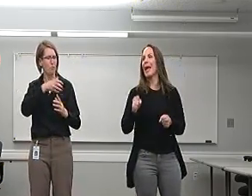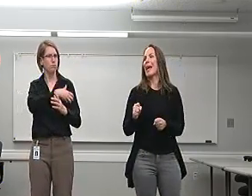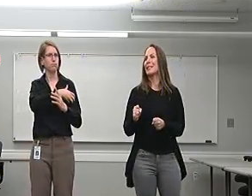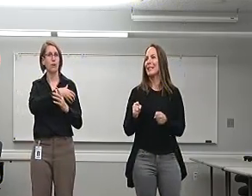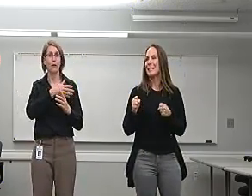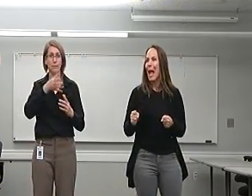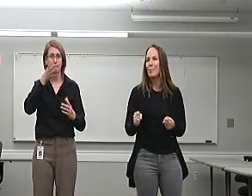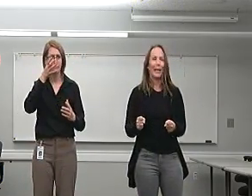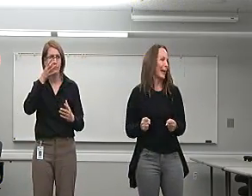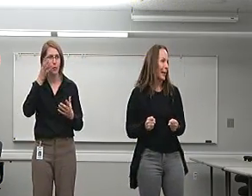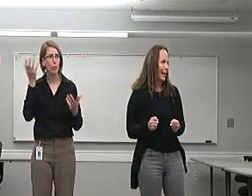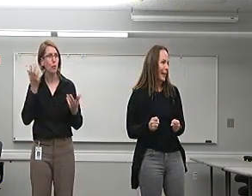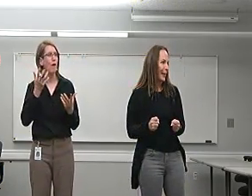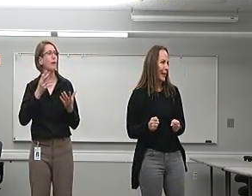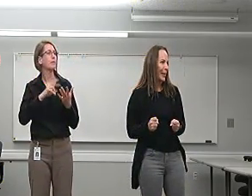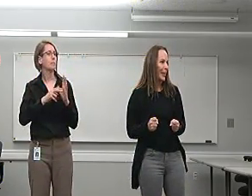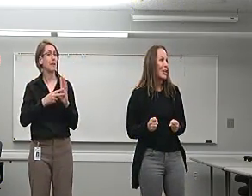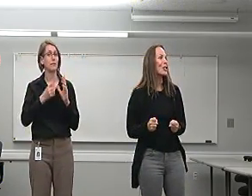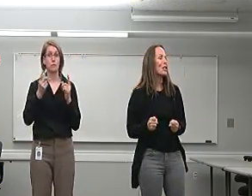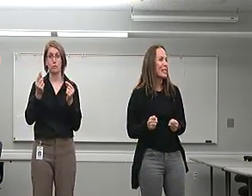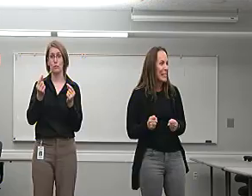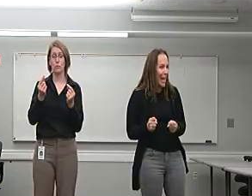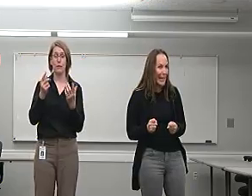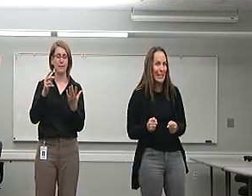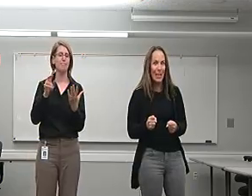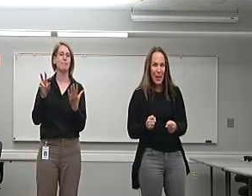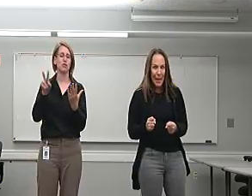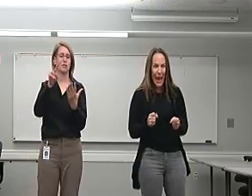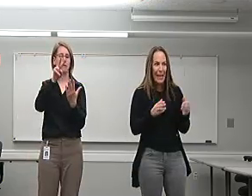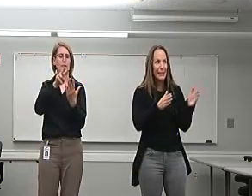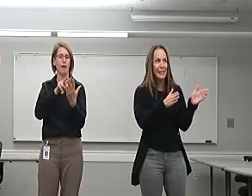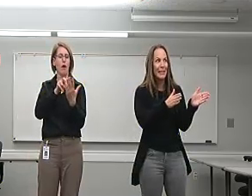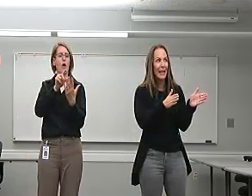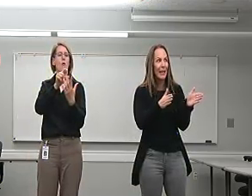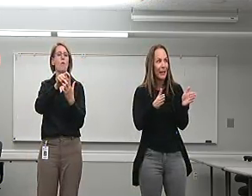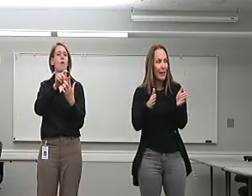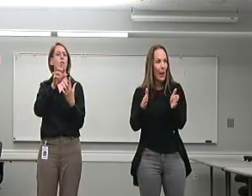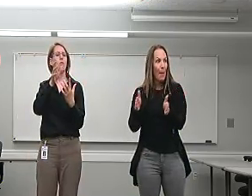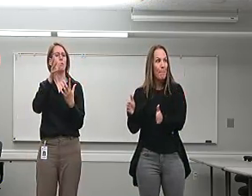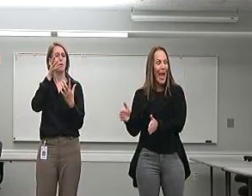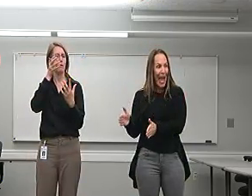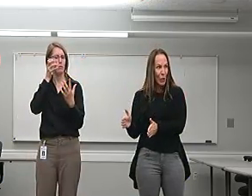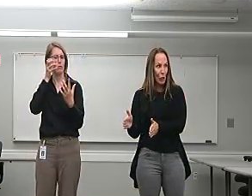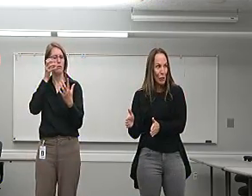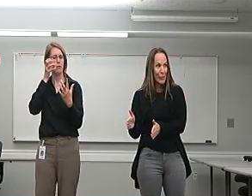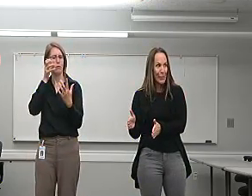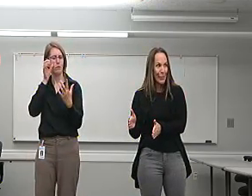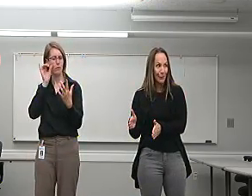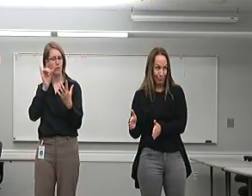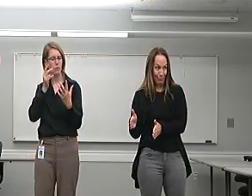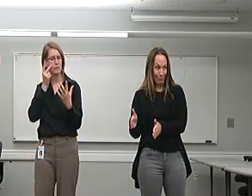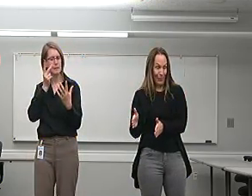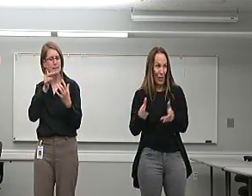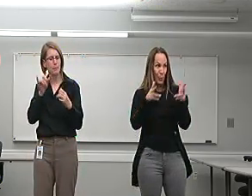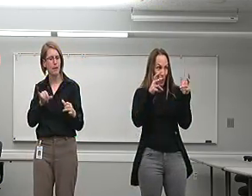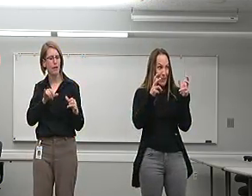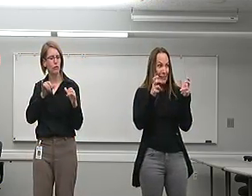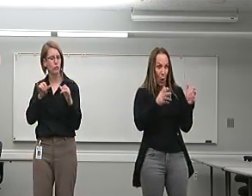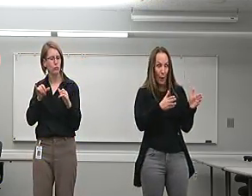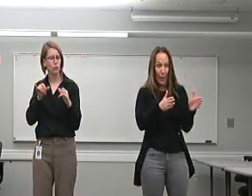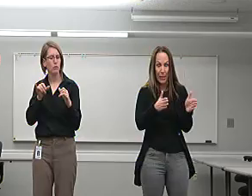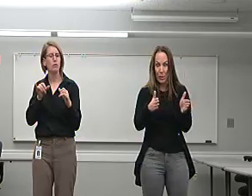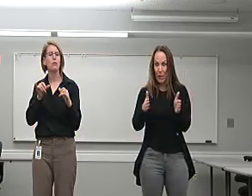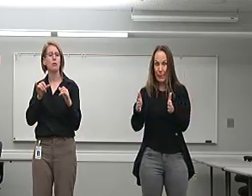happening? She's taking them in. She's taking them in and seeing patterns. The brain is going, I